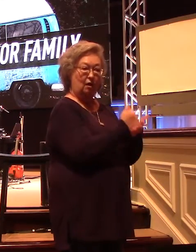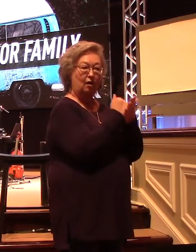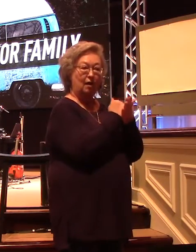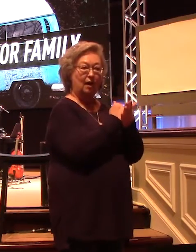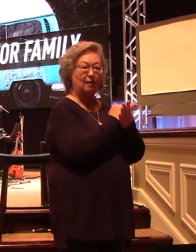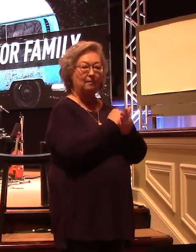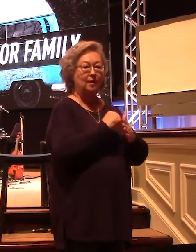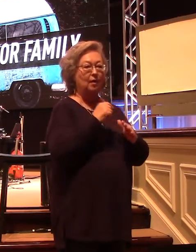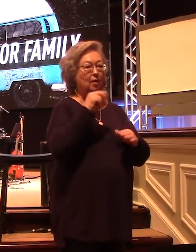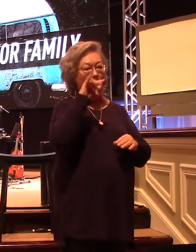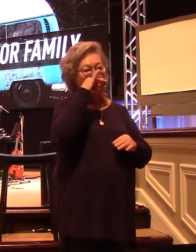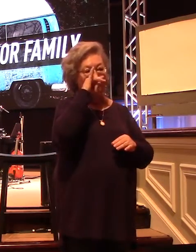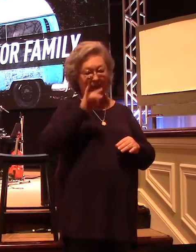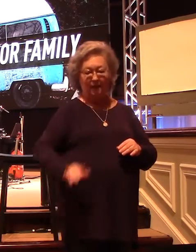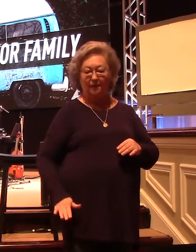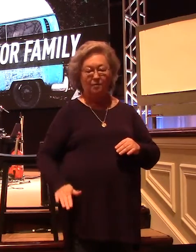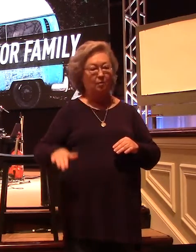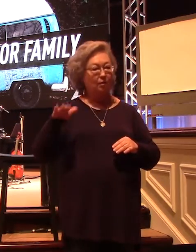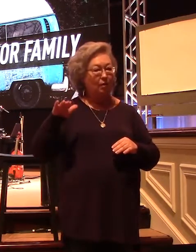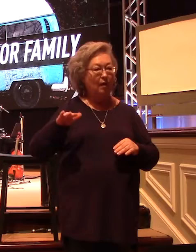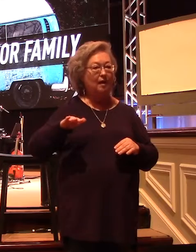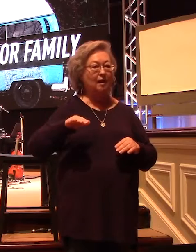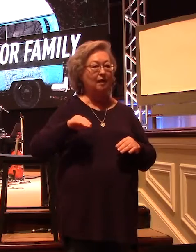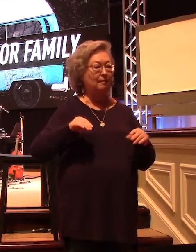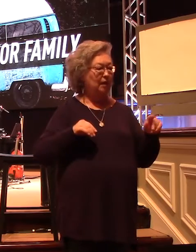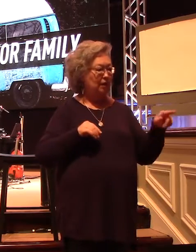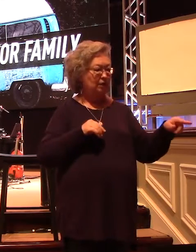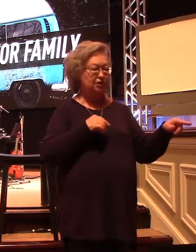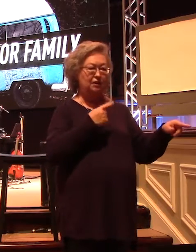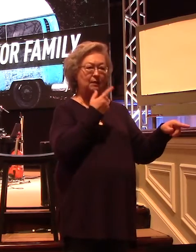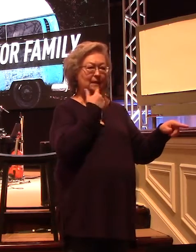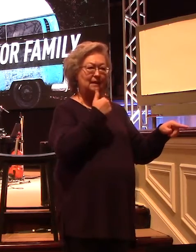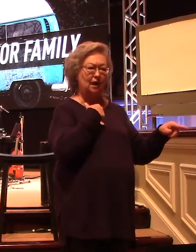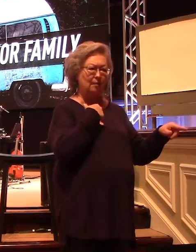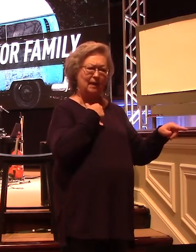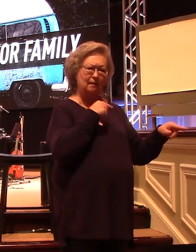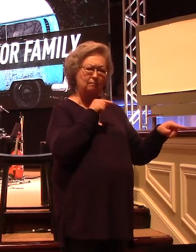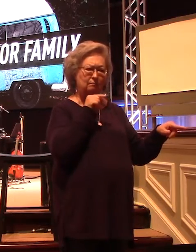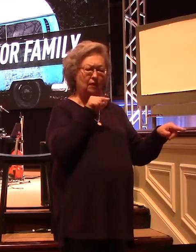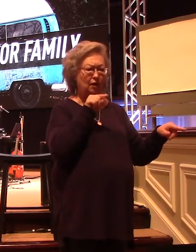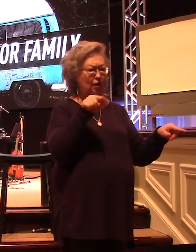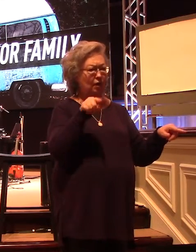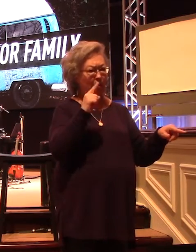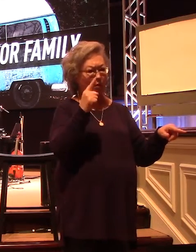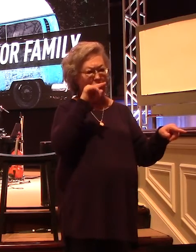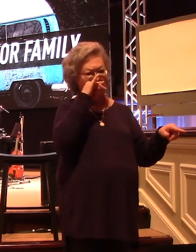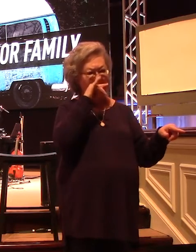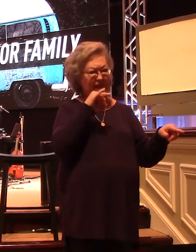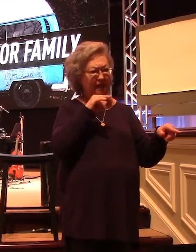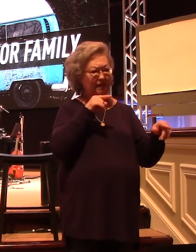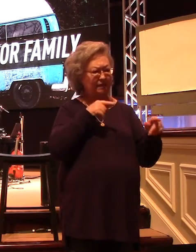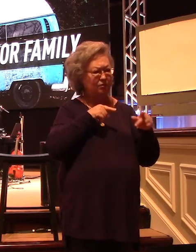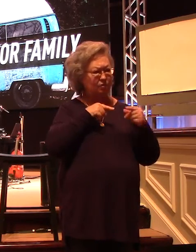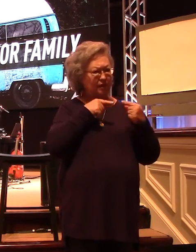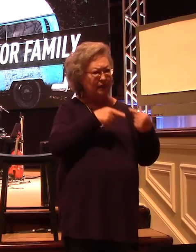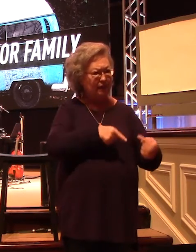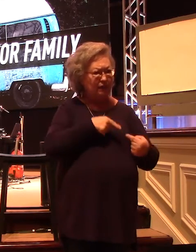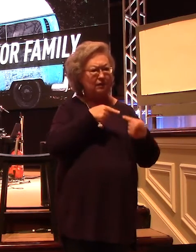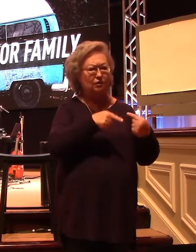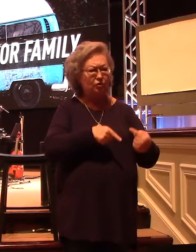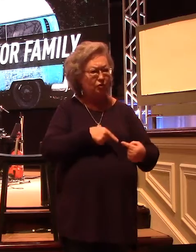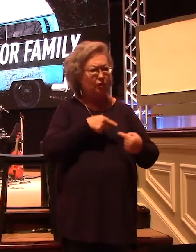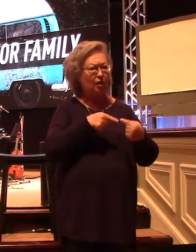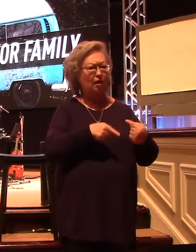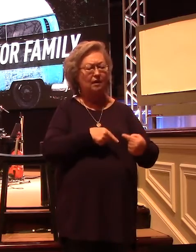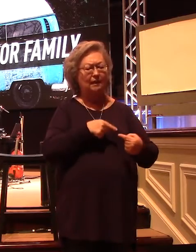now. I think there's some stuff going on, emotionally. And as a guy, half the time, I'm like, really, what? I had no idea. And